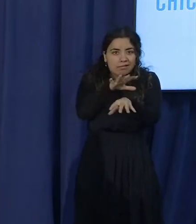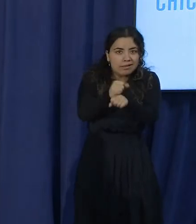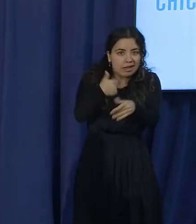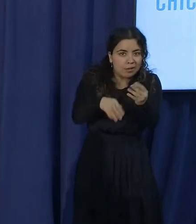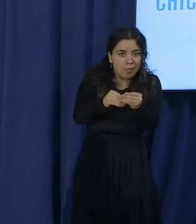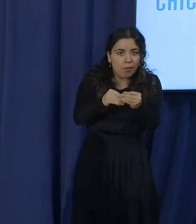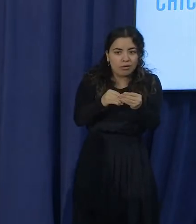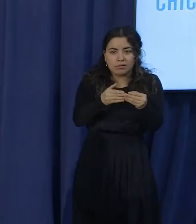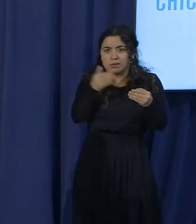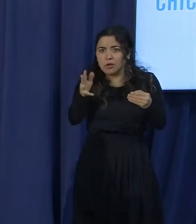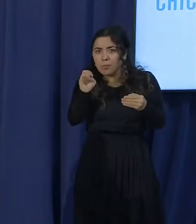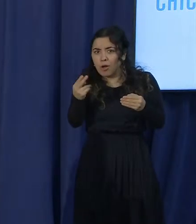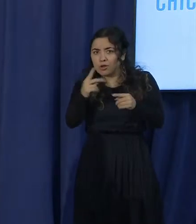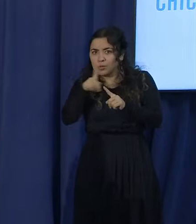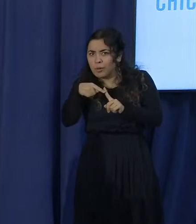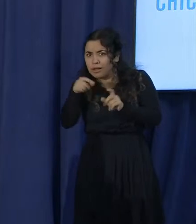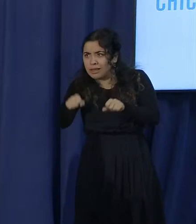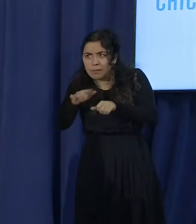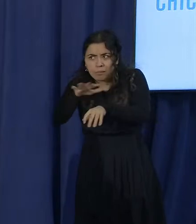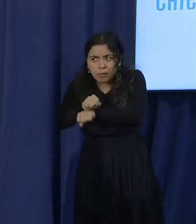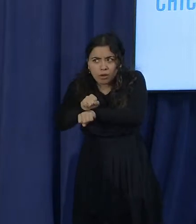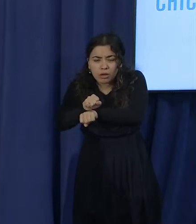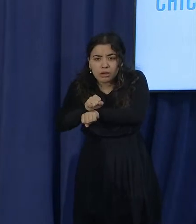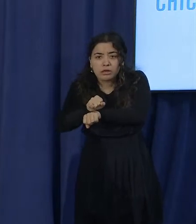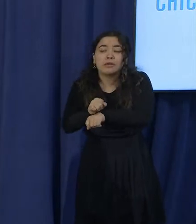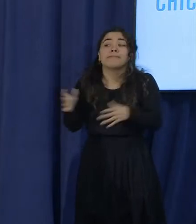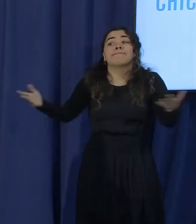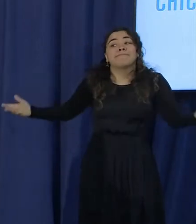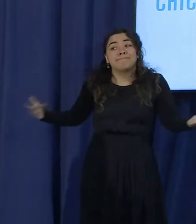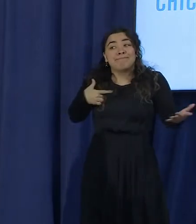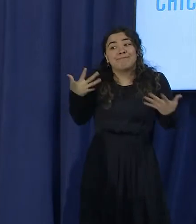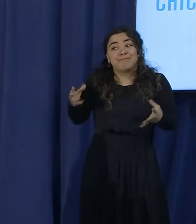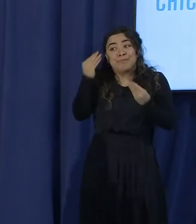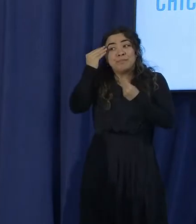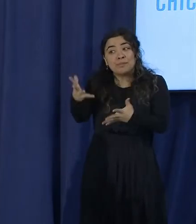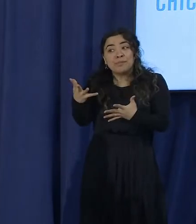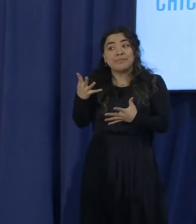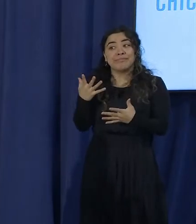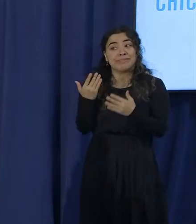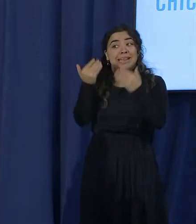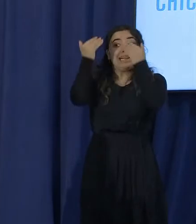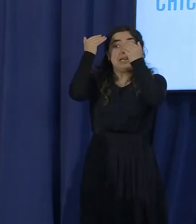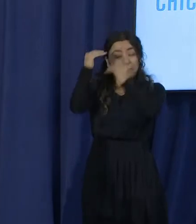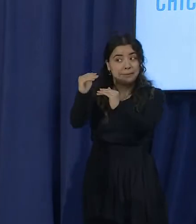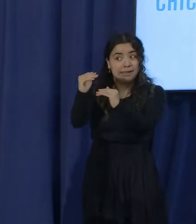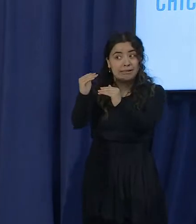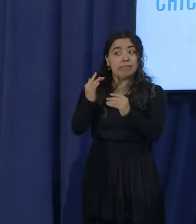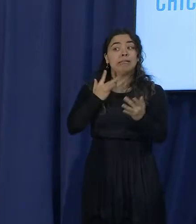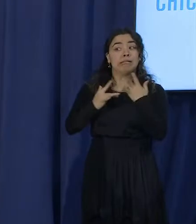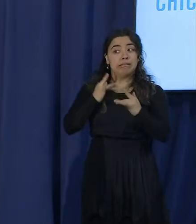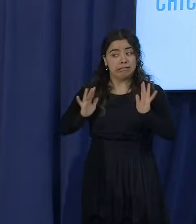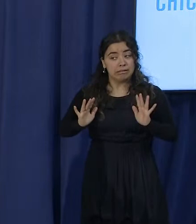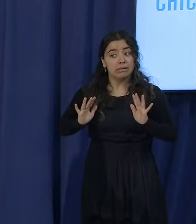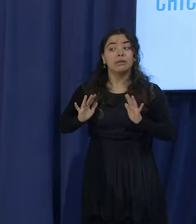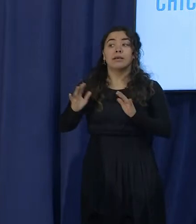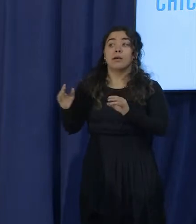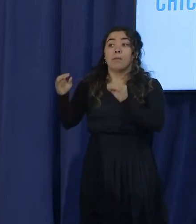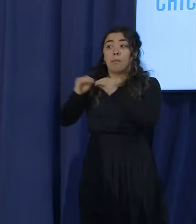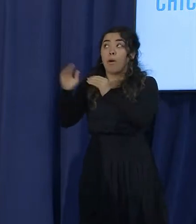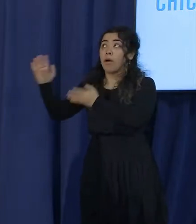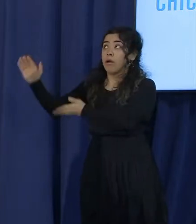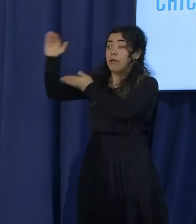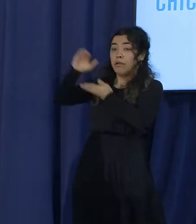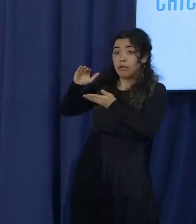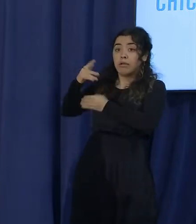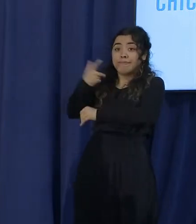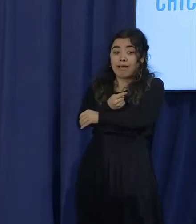very limited vaccine appointments. And as we receive more vaccine, we'll be able to be making more appointments available.